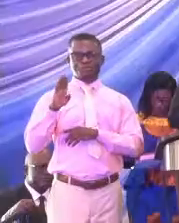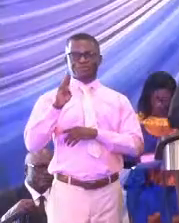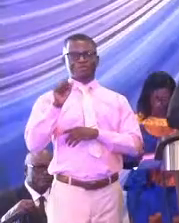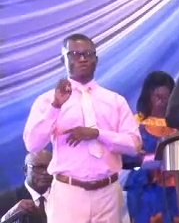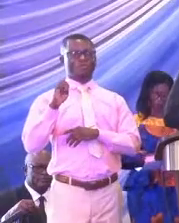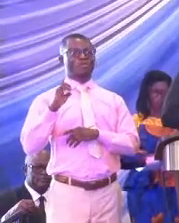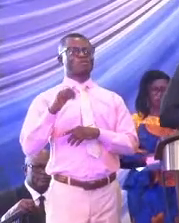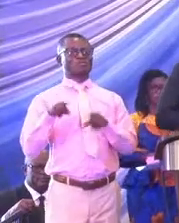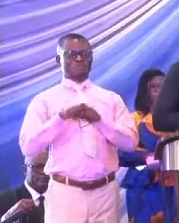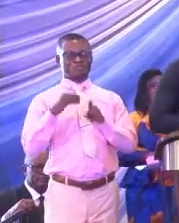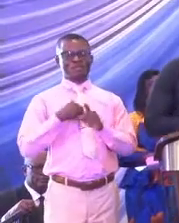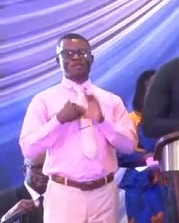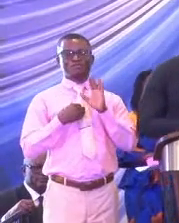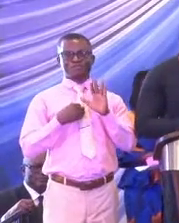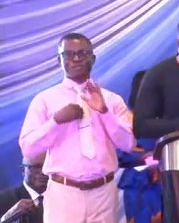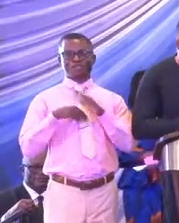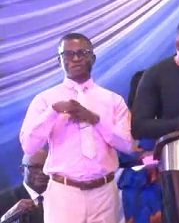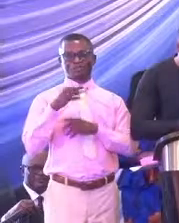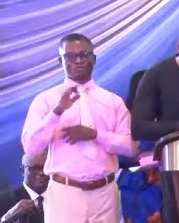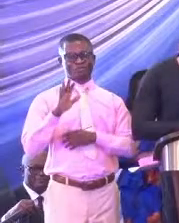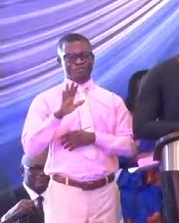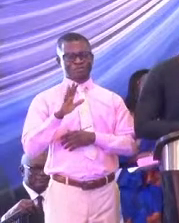Base had 5/5.